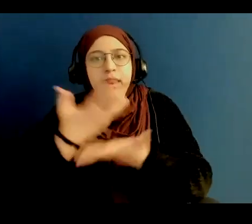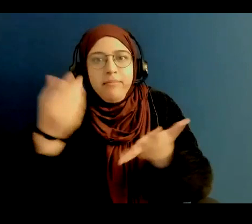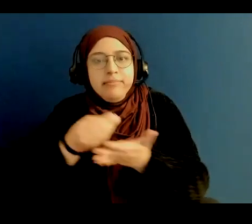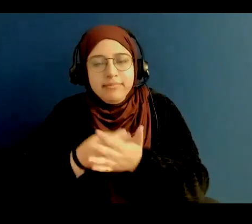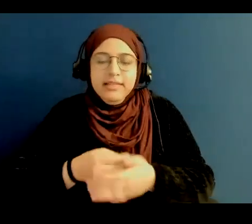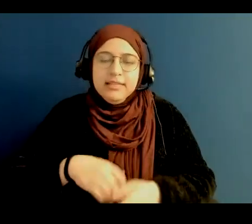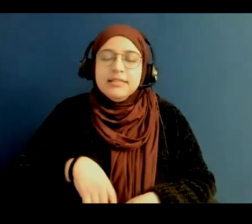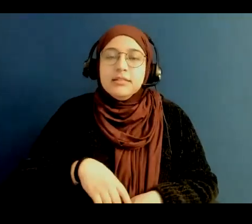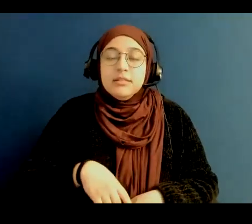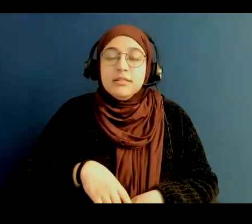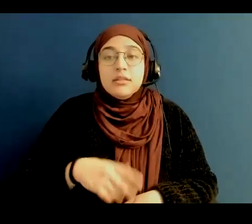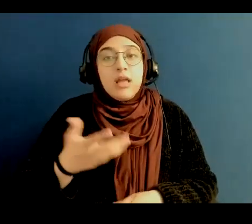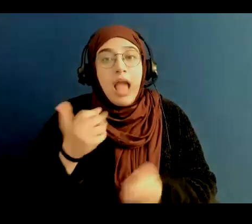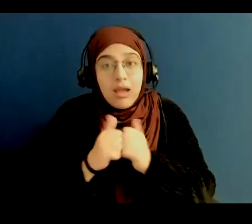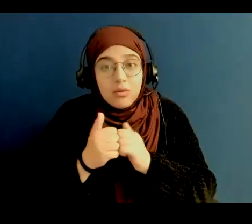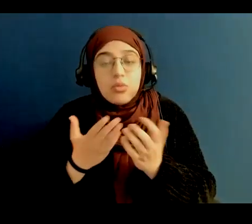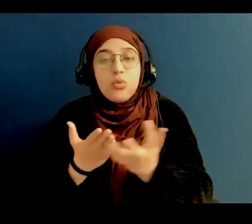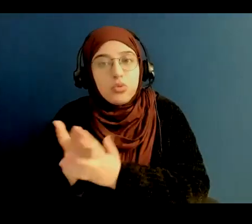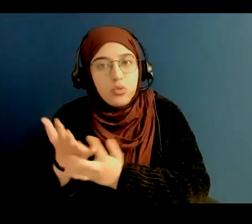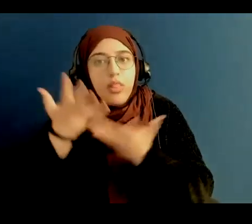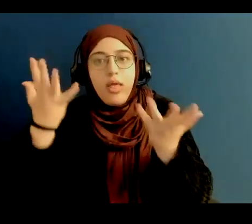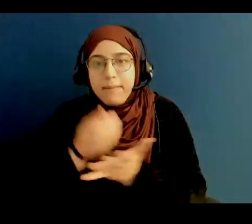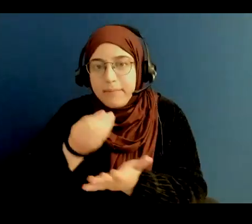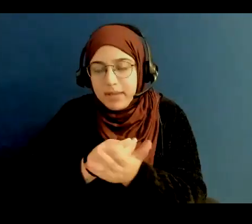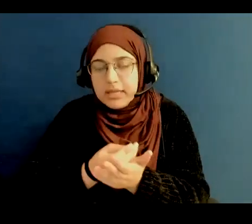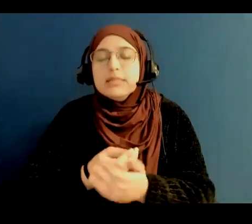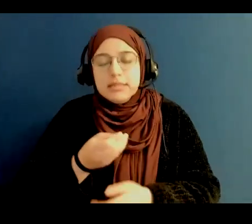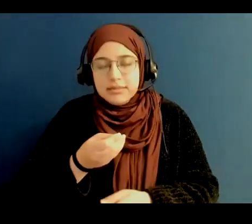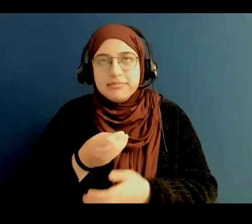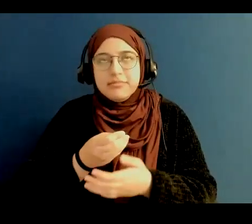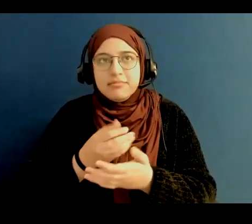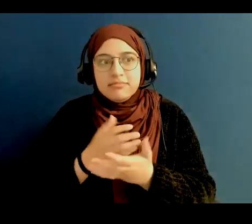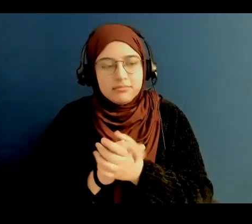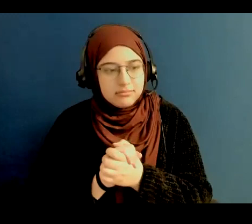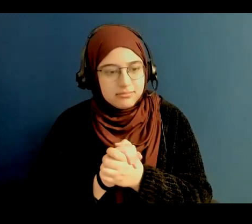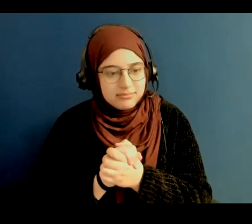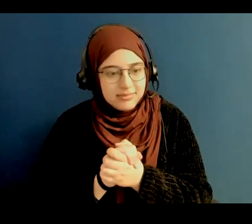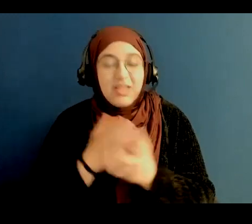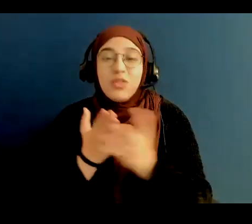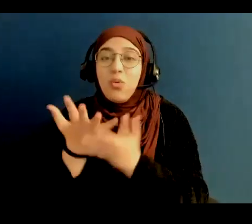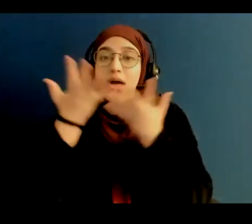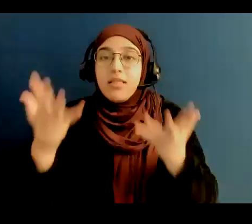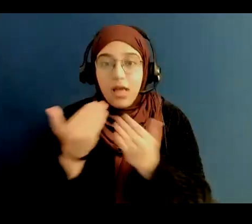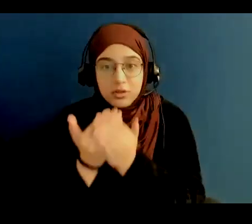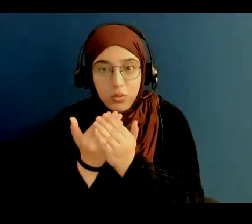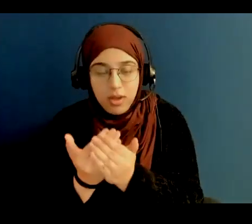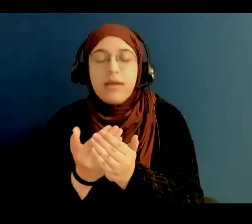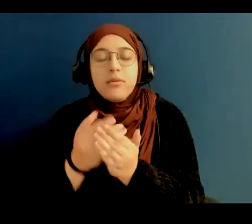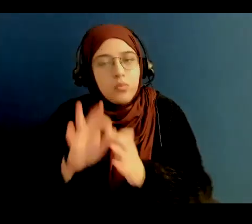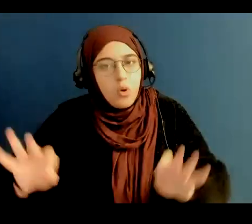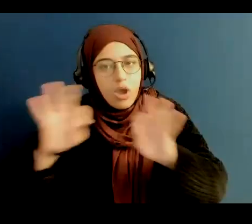do that is loads of dua and spending a lot of time understanding how business works and putting the effort